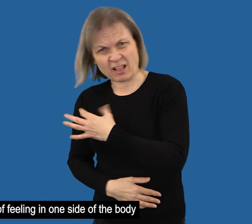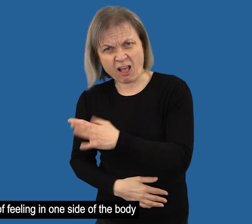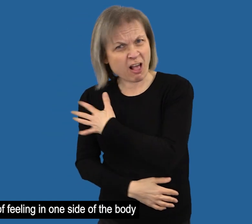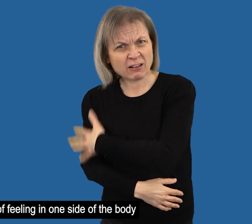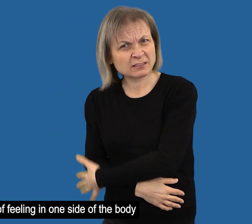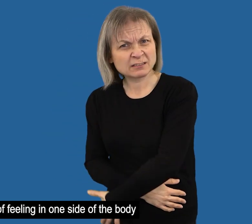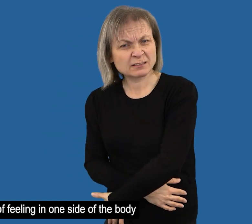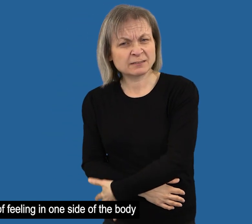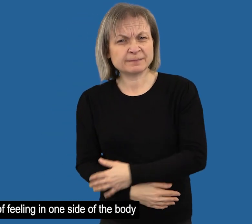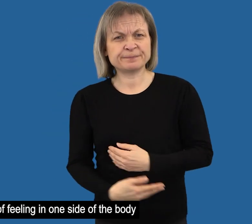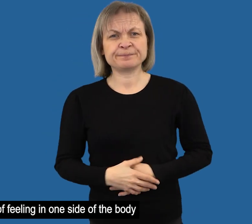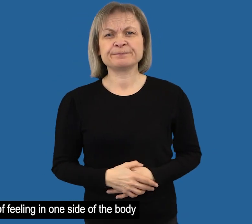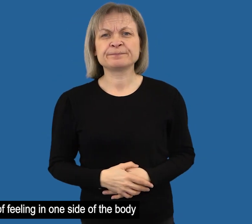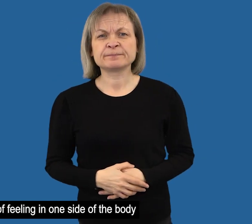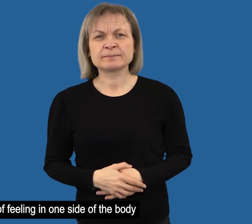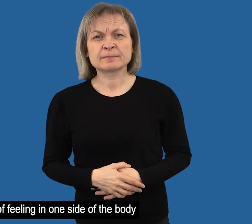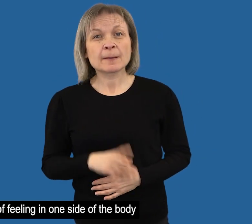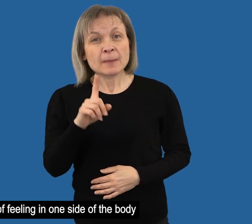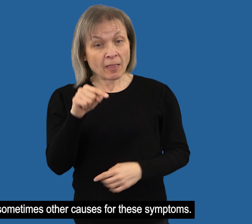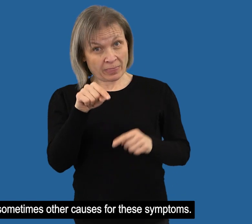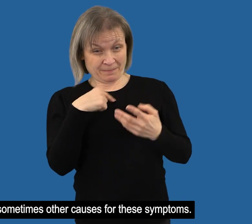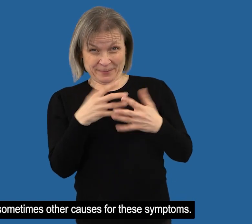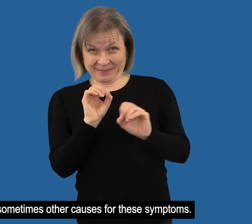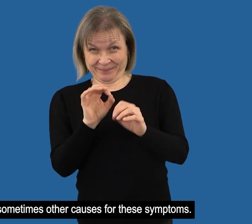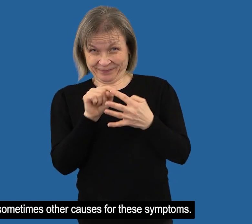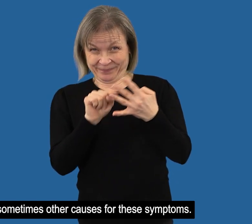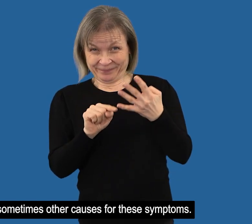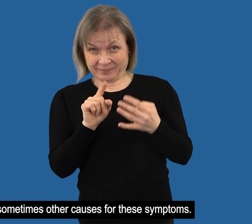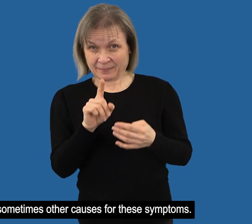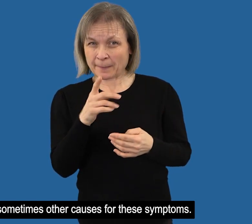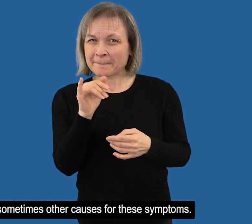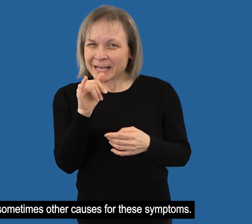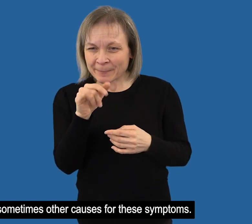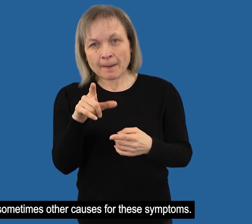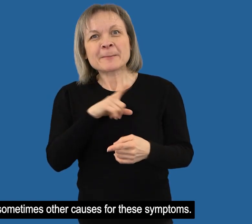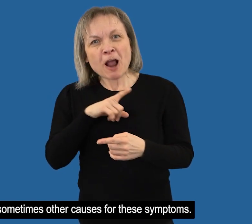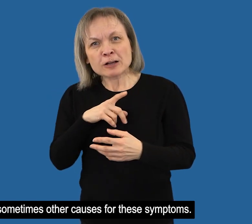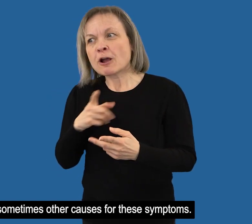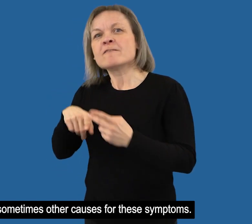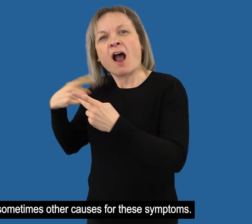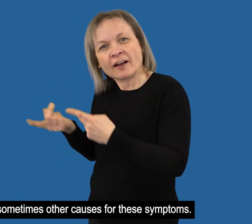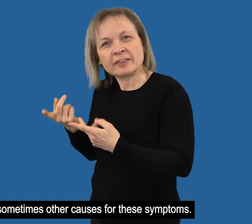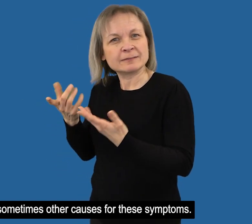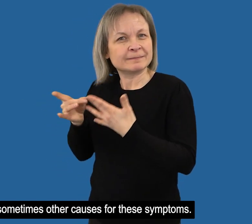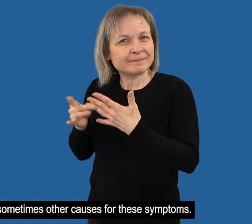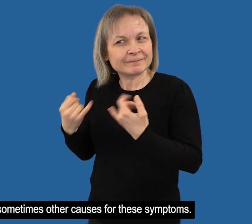loss of feeling in one side of the body. However, there are sometimes other causes for these symptoms.